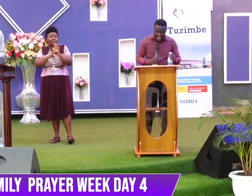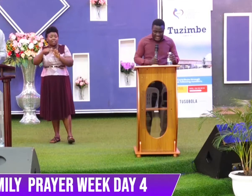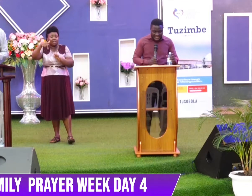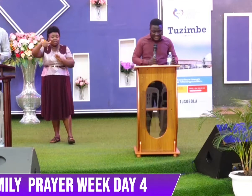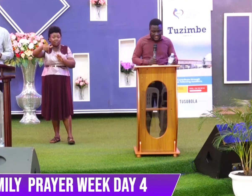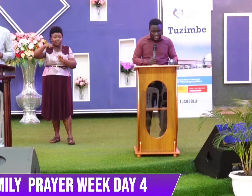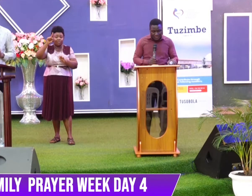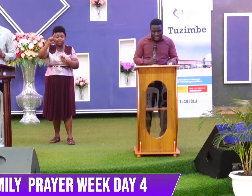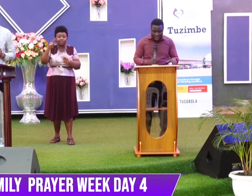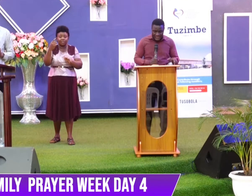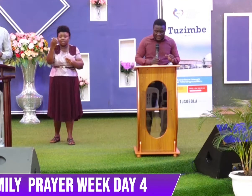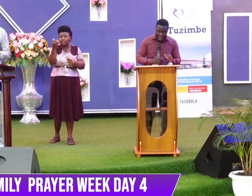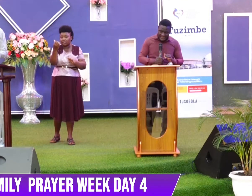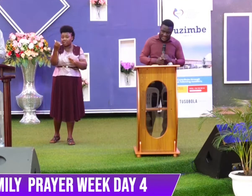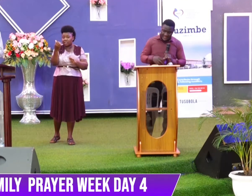When Jesus is teaching in